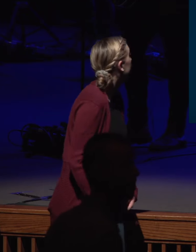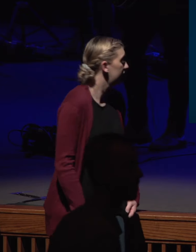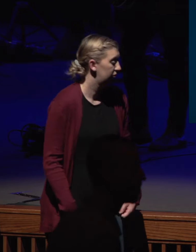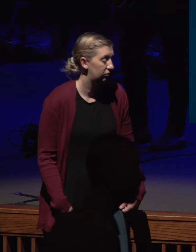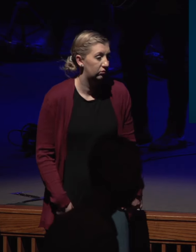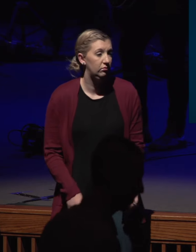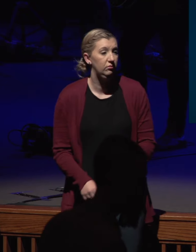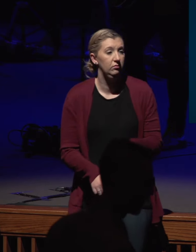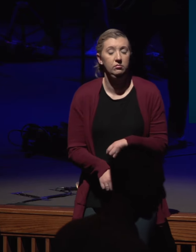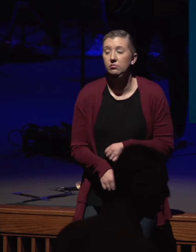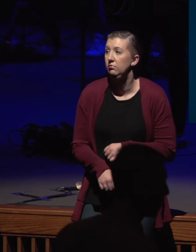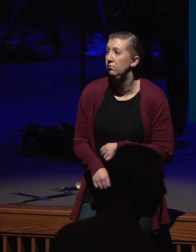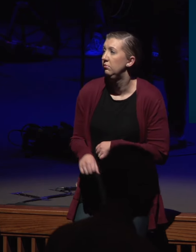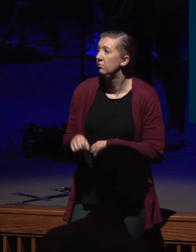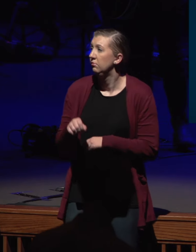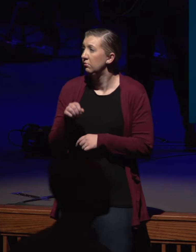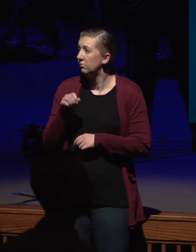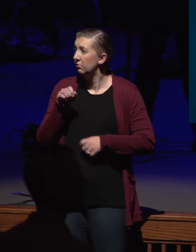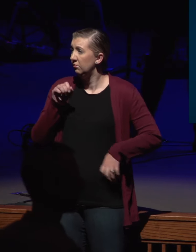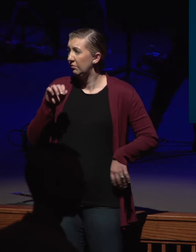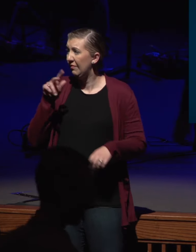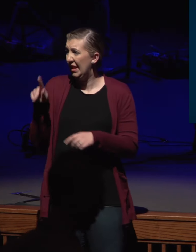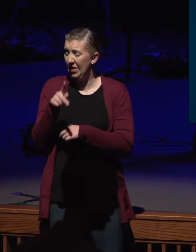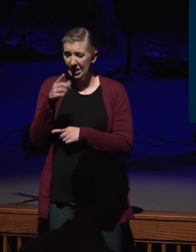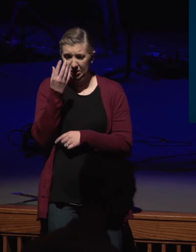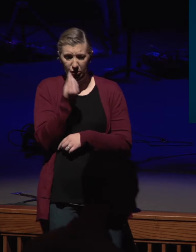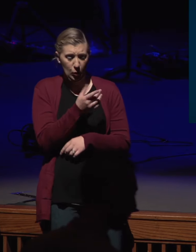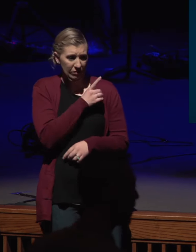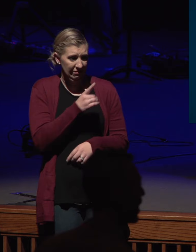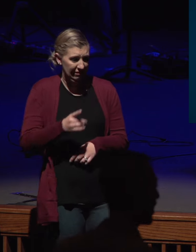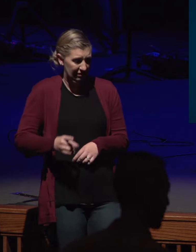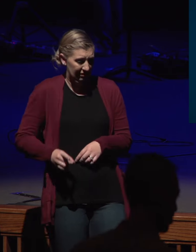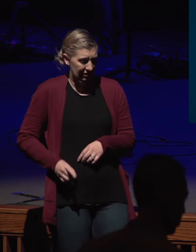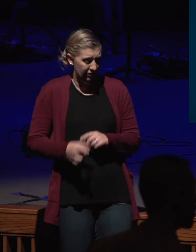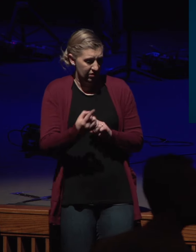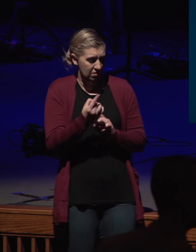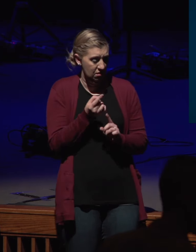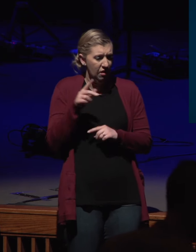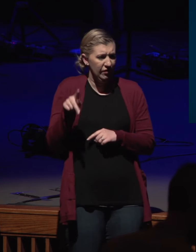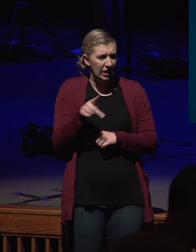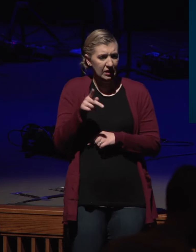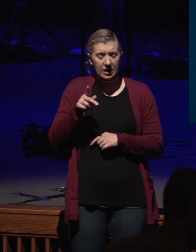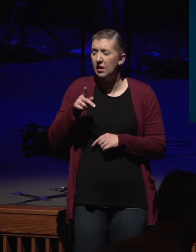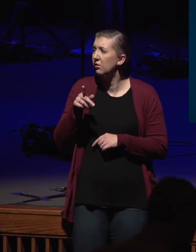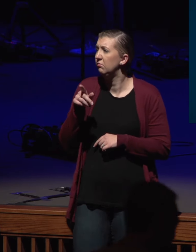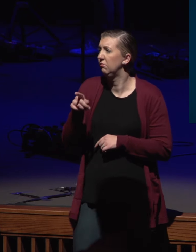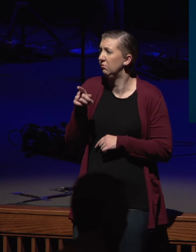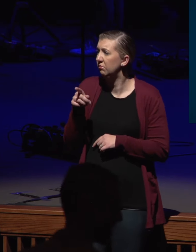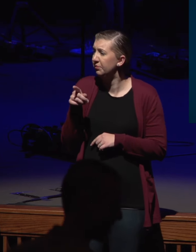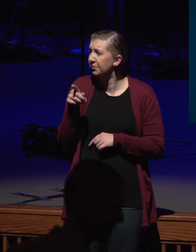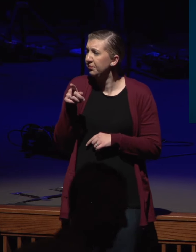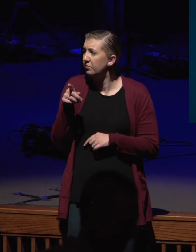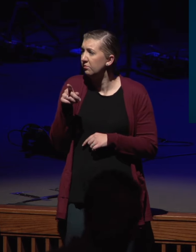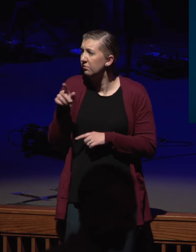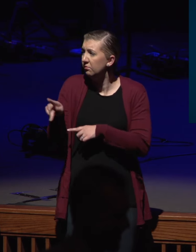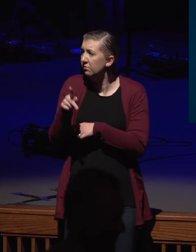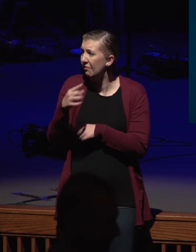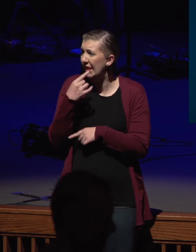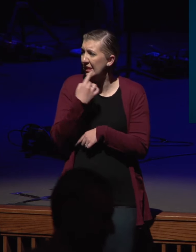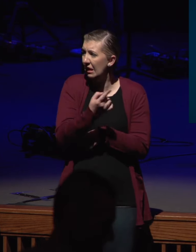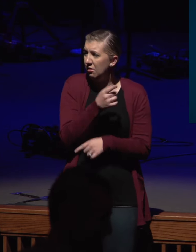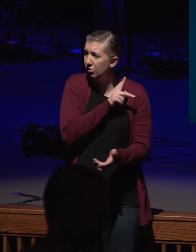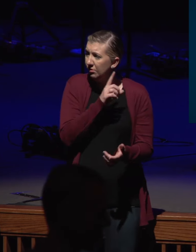And the Philistine said to David, "Am I a dog that you come to me with sticks?" And the Philistine cursed David by his gods. The Philistine said